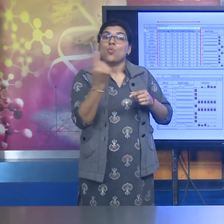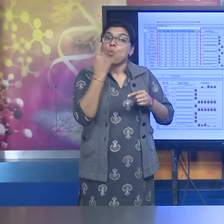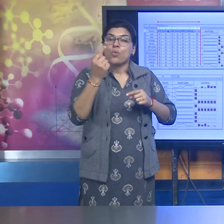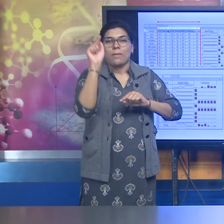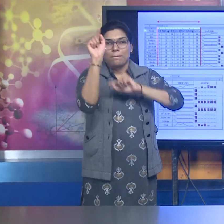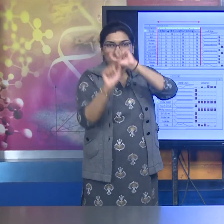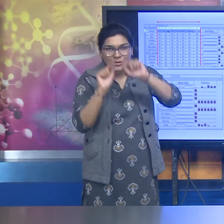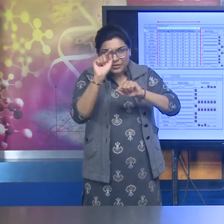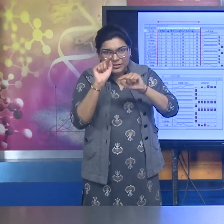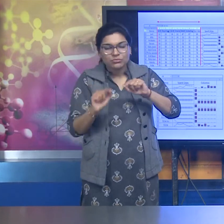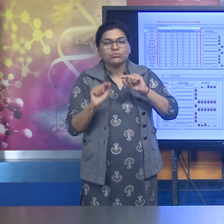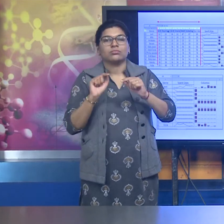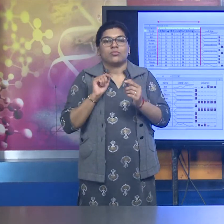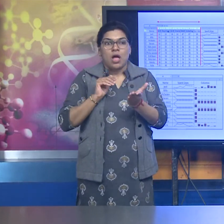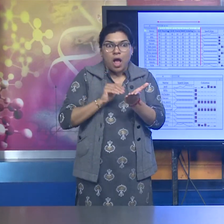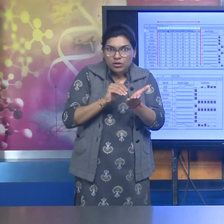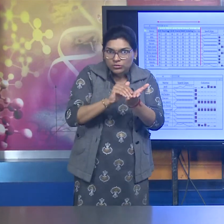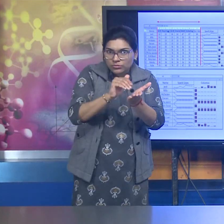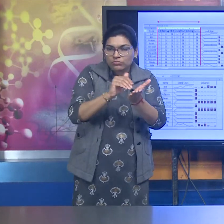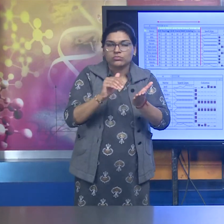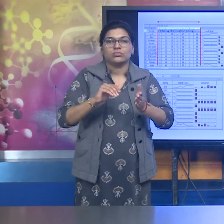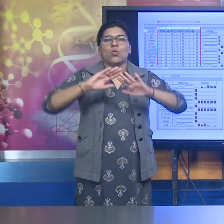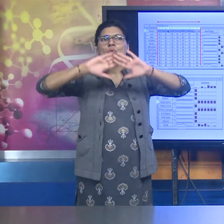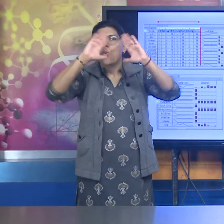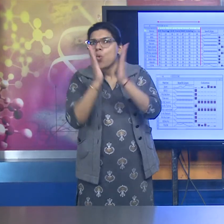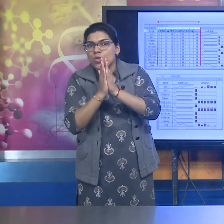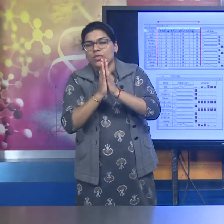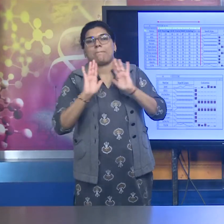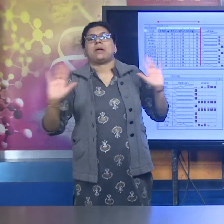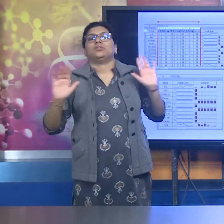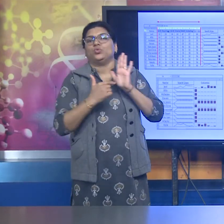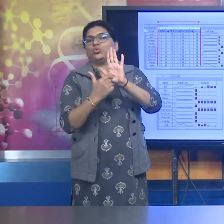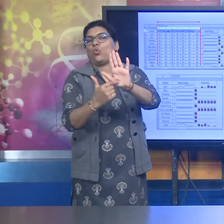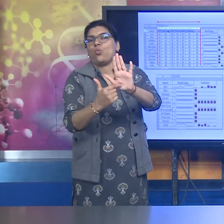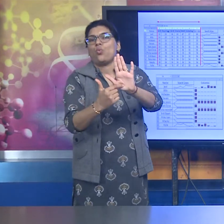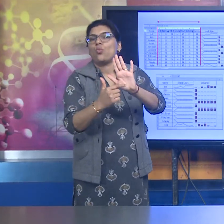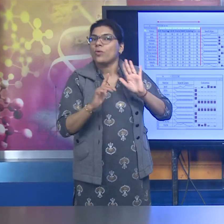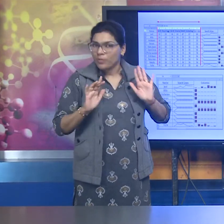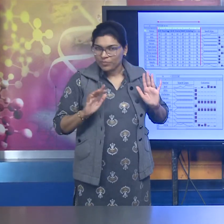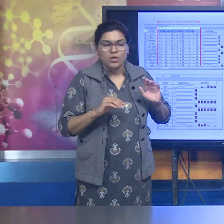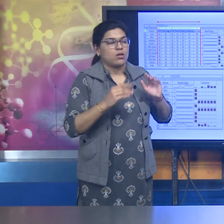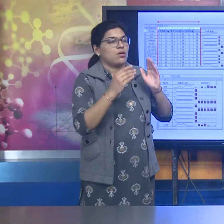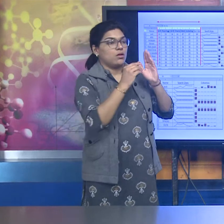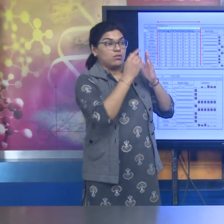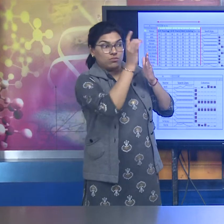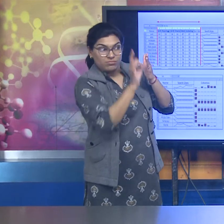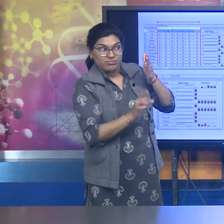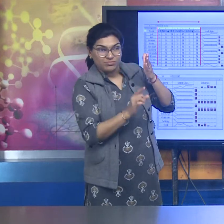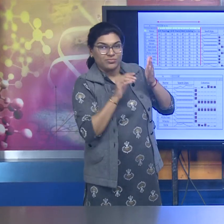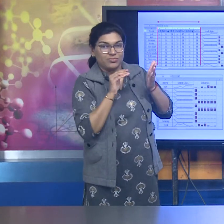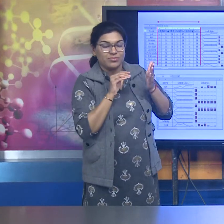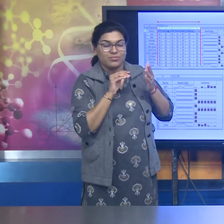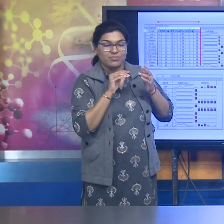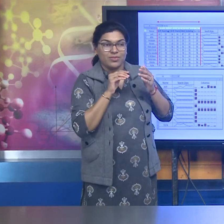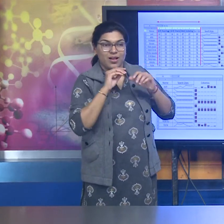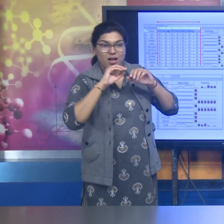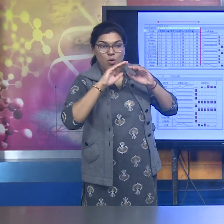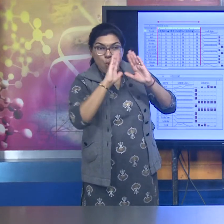Teacher uses this technique to hide whenever she wants